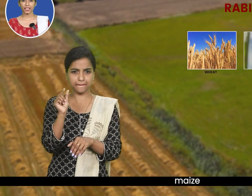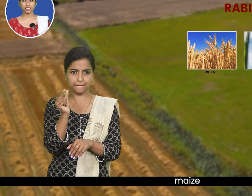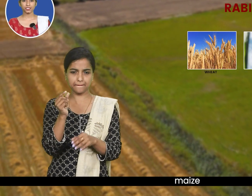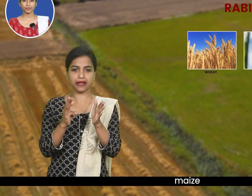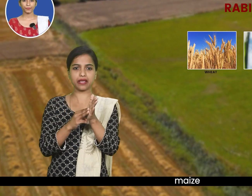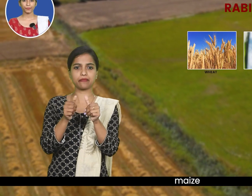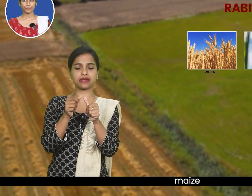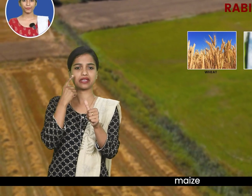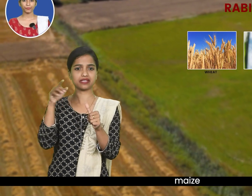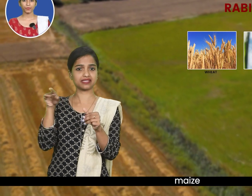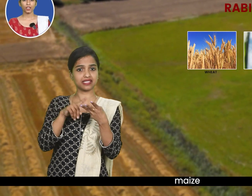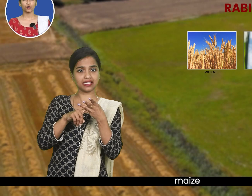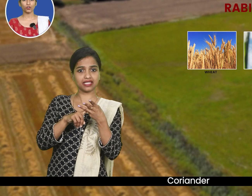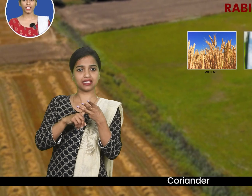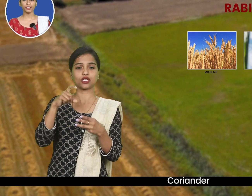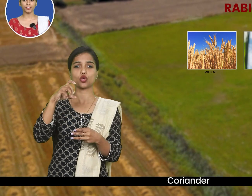maize,